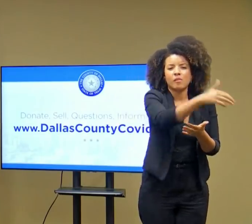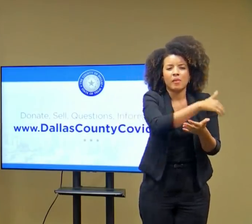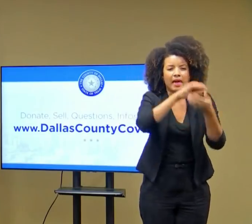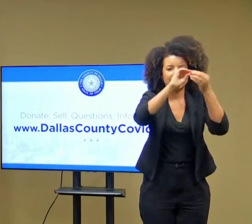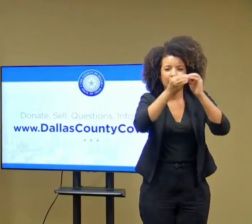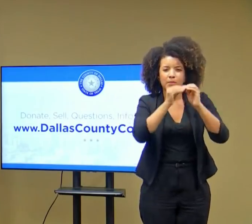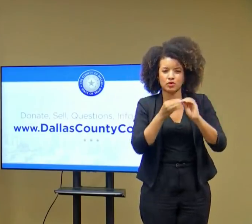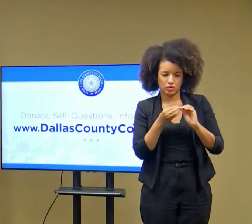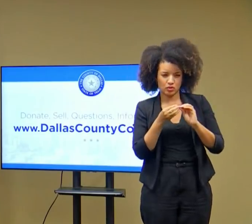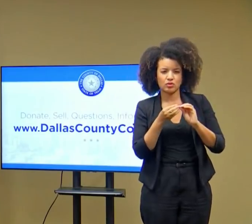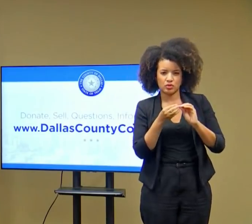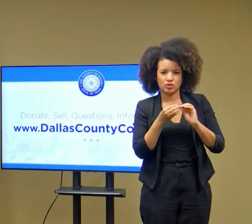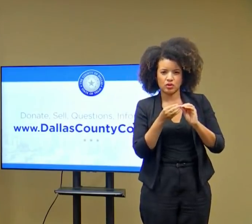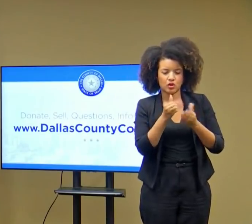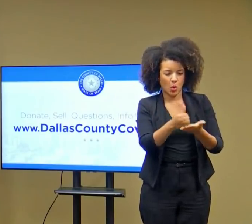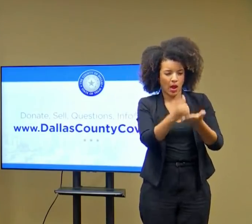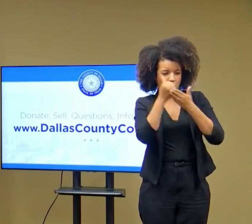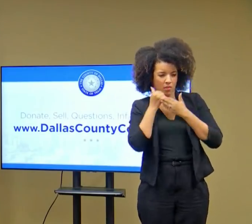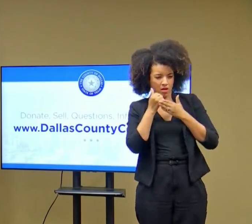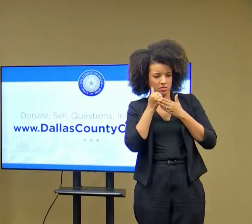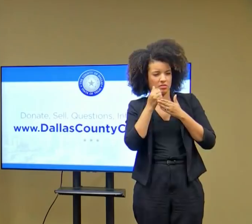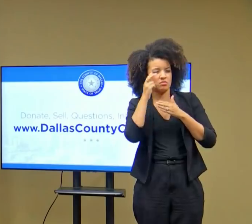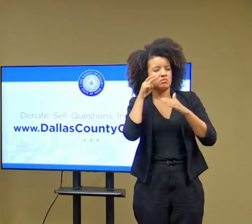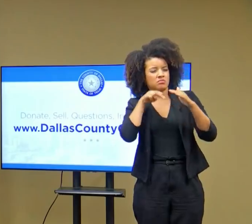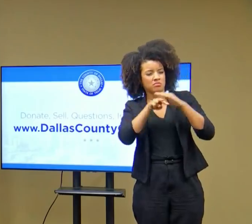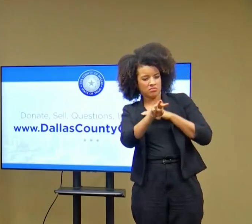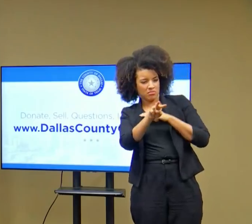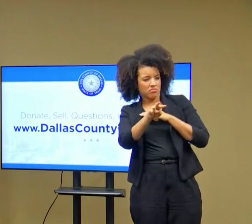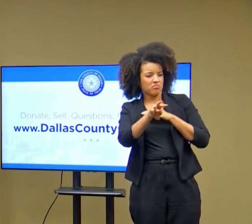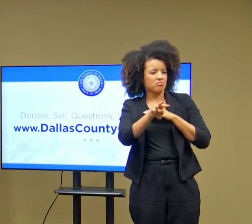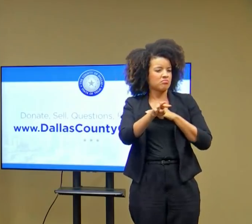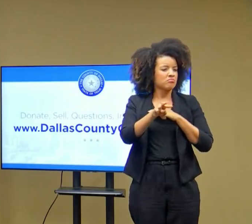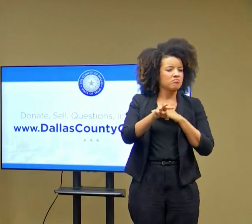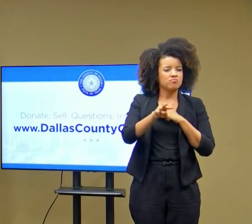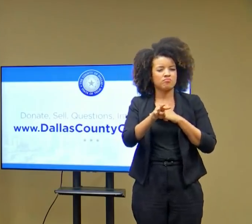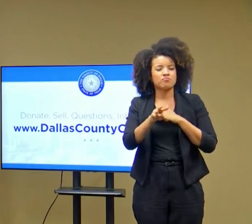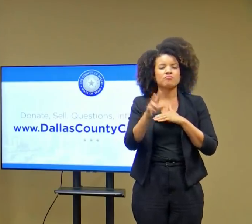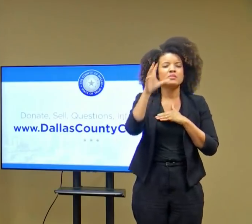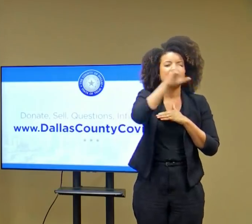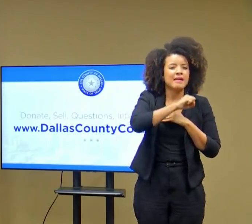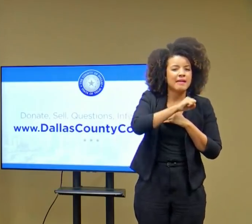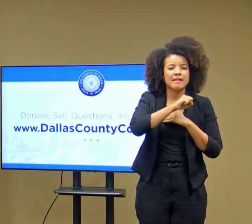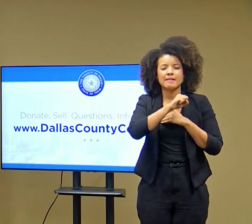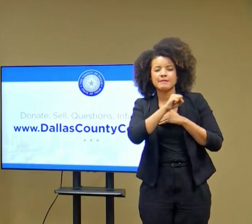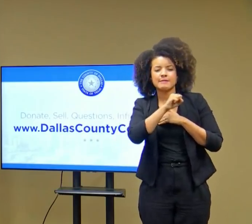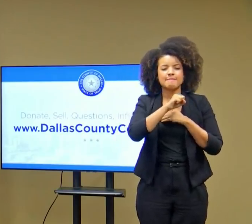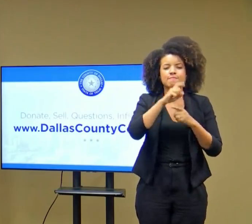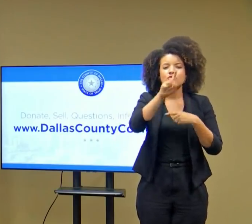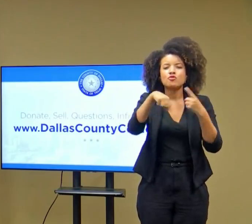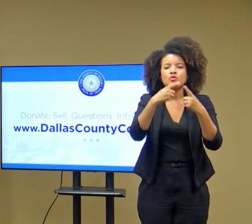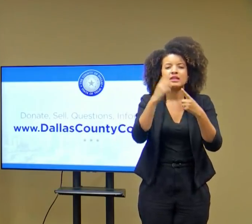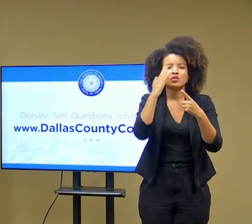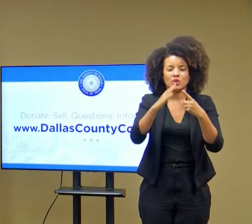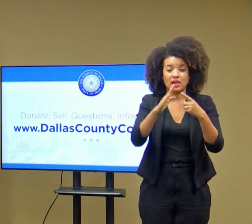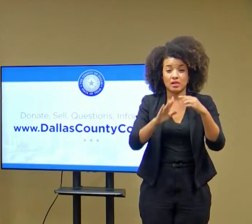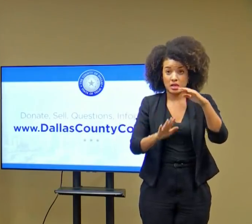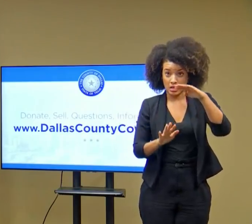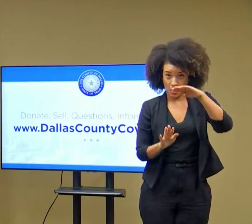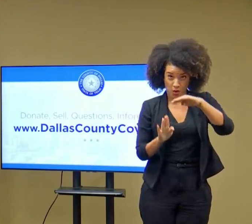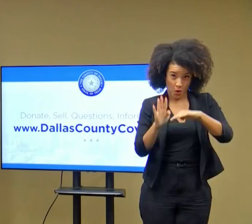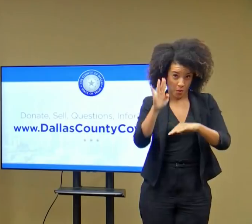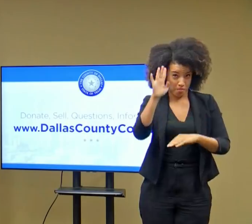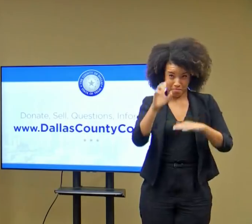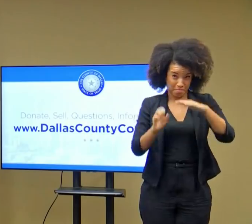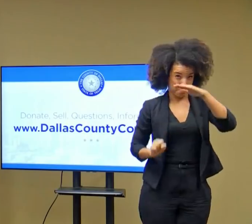a window into, at least medically, locally, what the guess is as to when this will peak. If